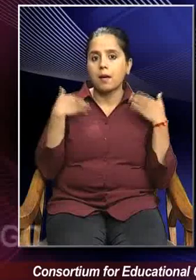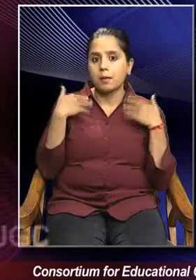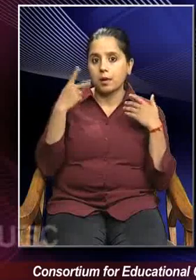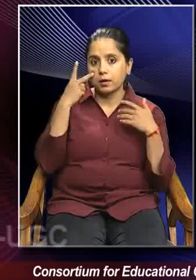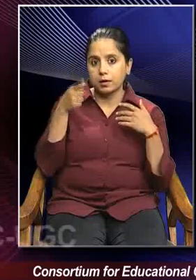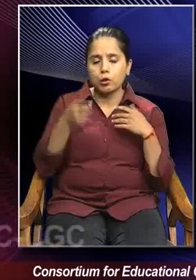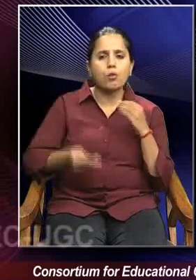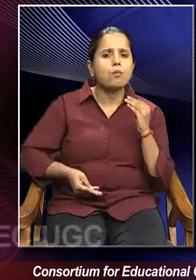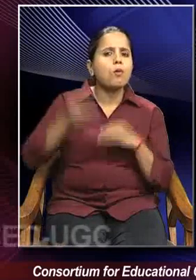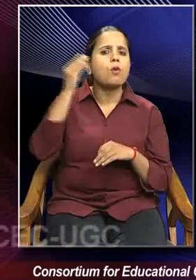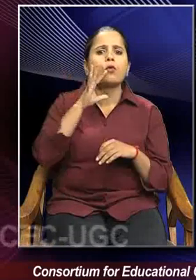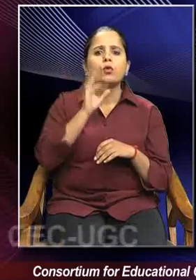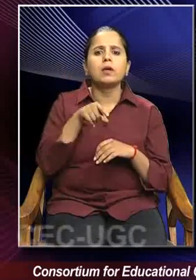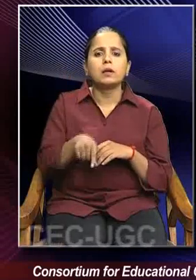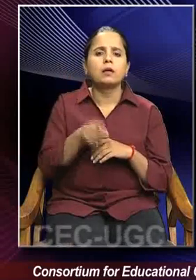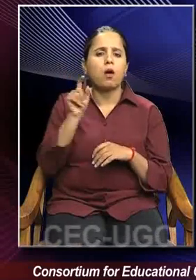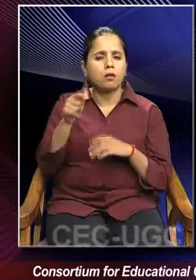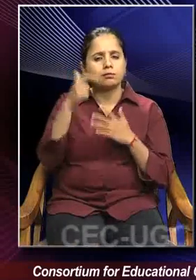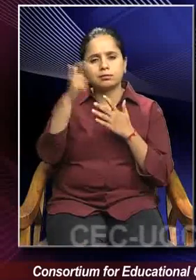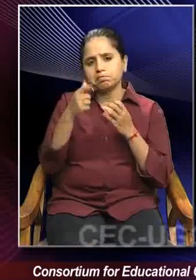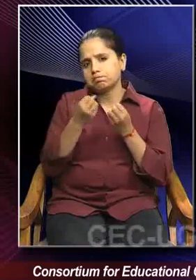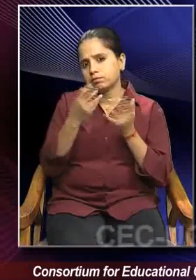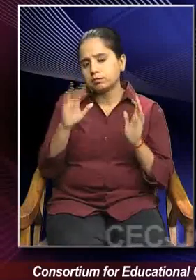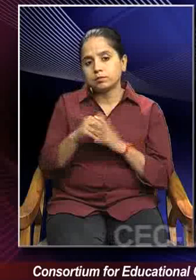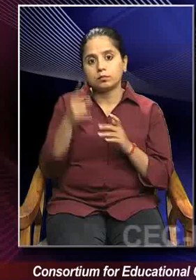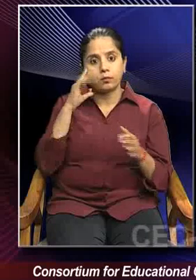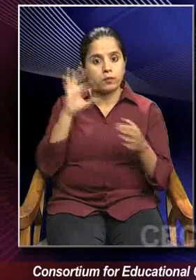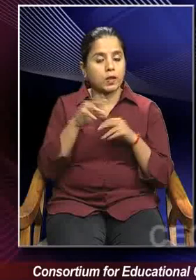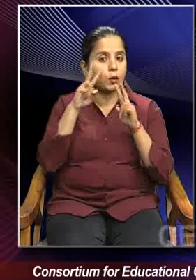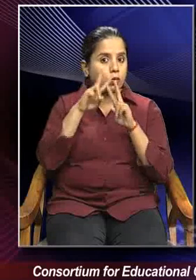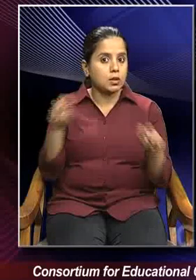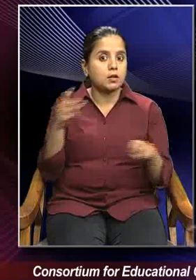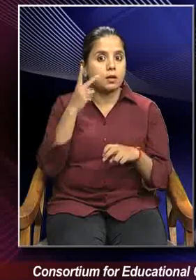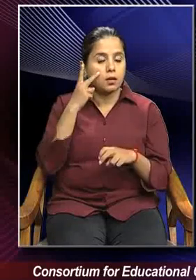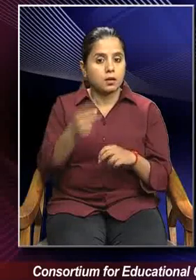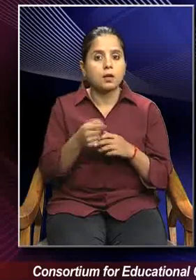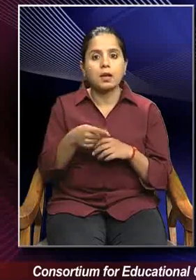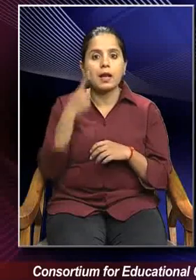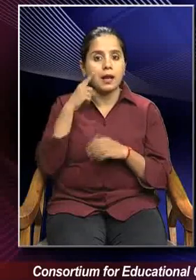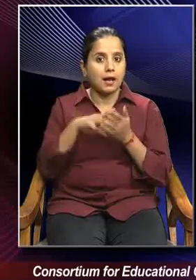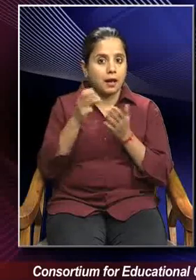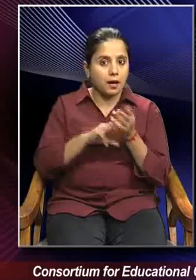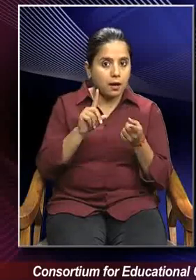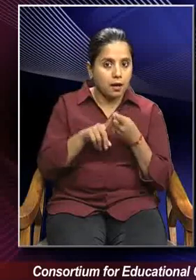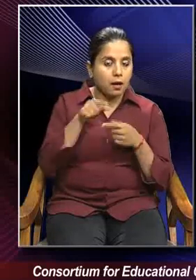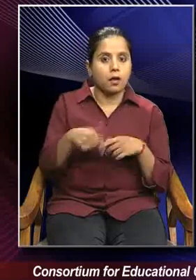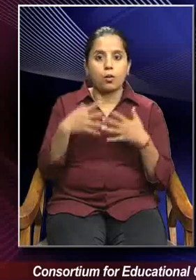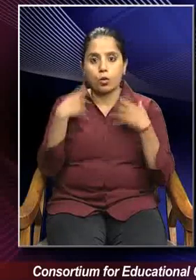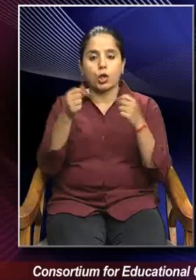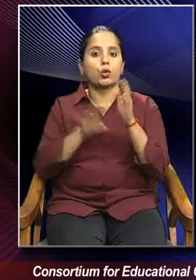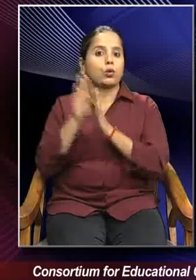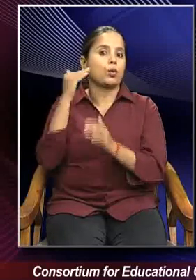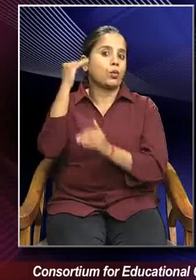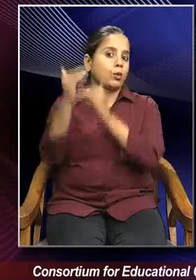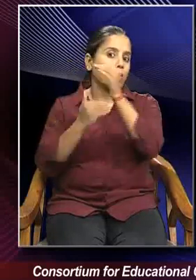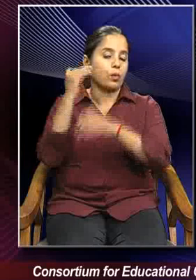is more nuanced. According to research, income and wealth growth